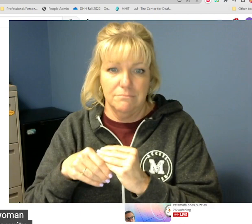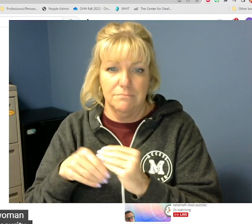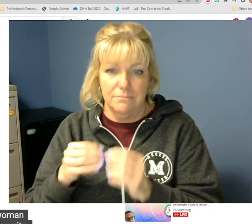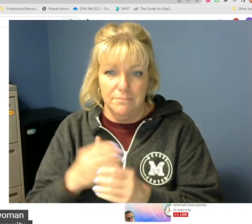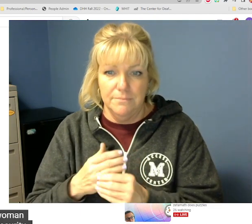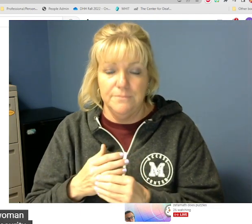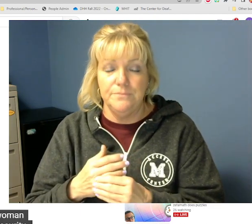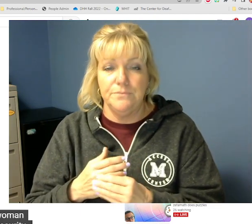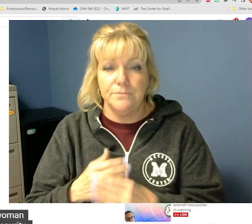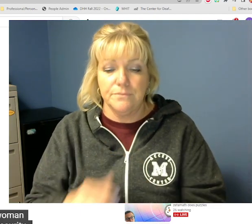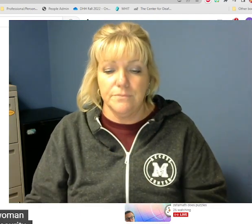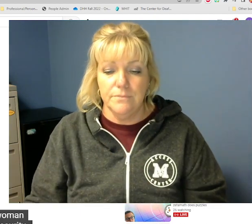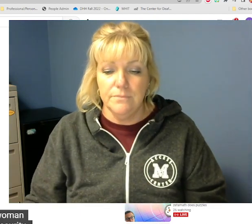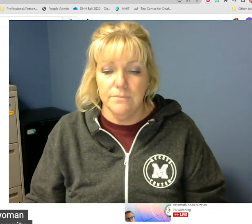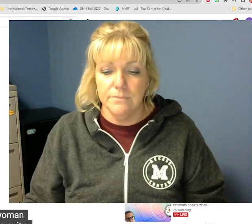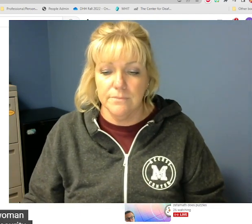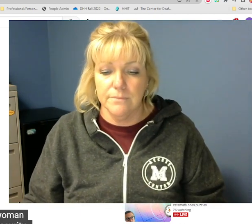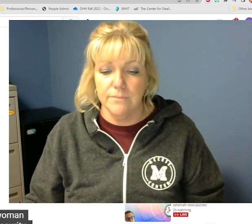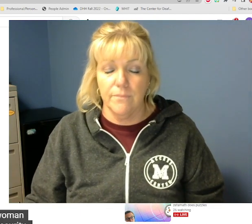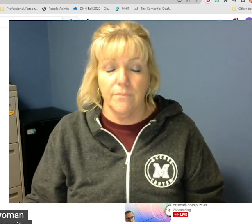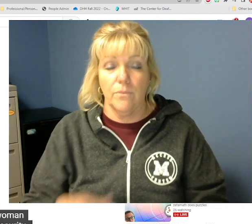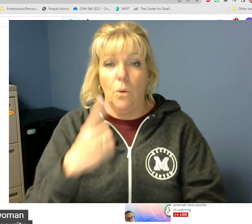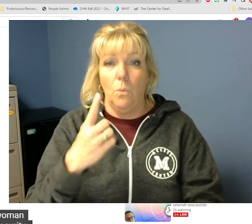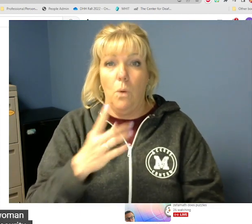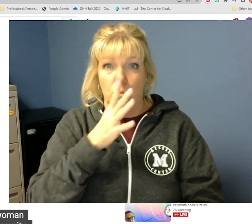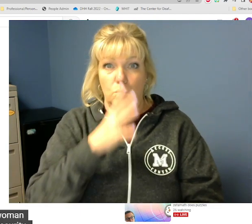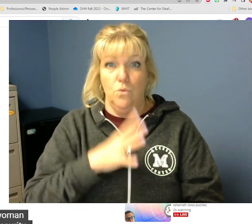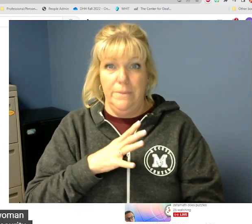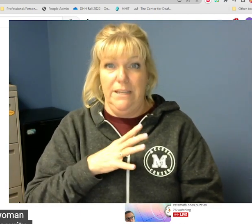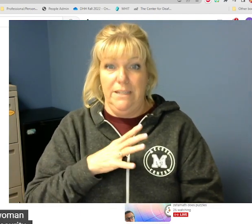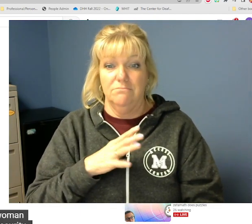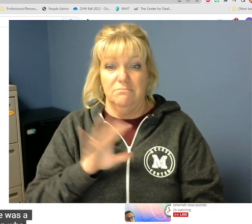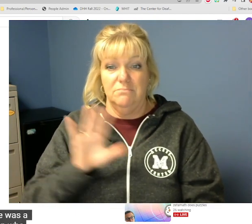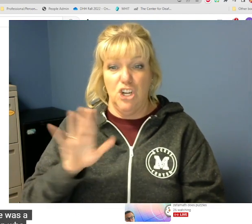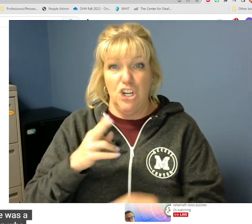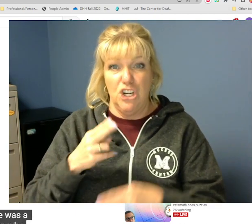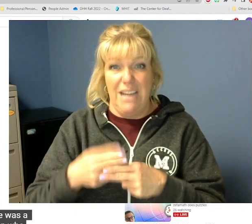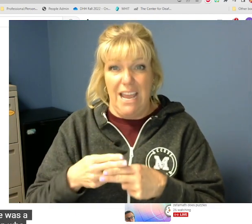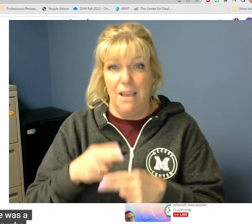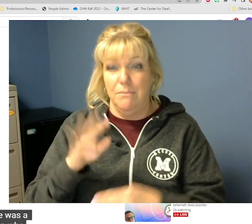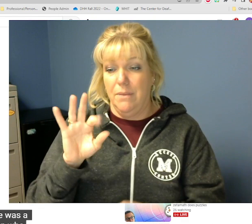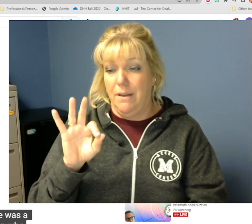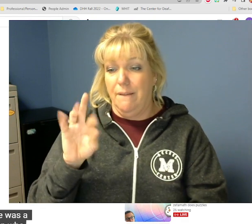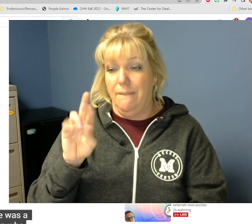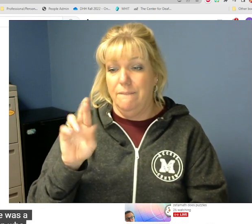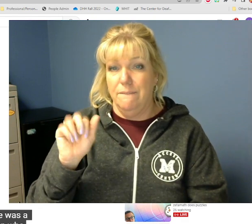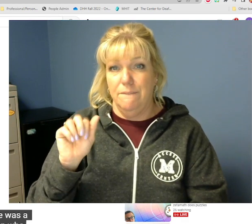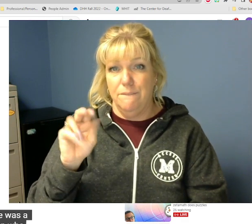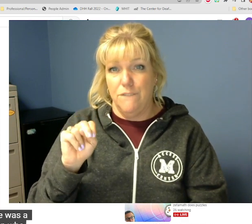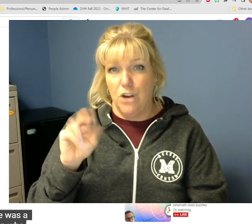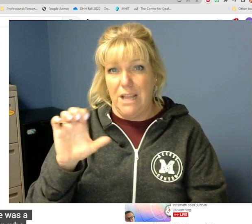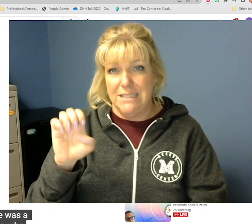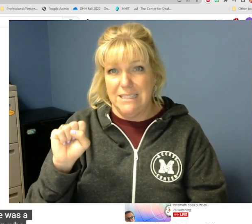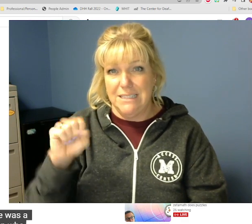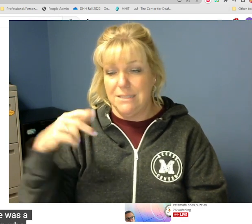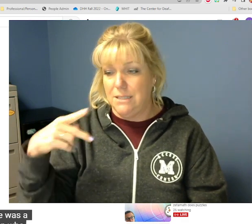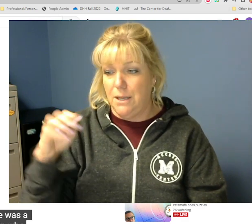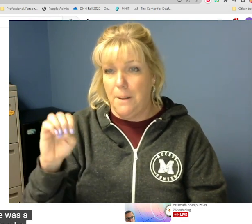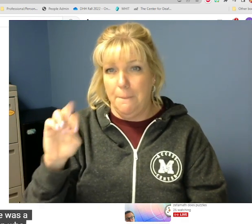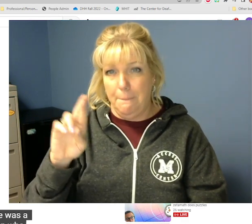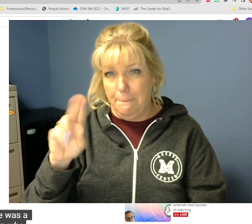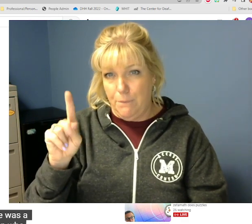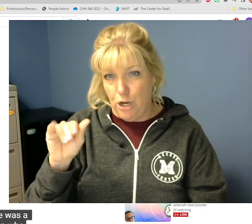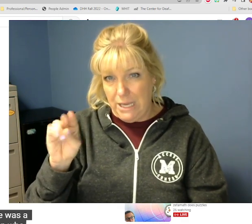The woman who pretty much created the Social Security Act, her name is Frances Perkins. She was a